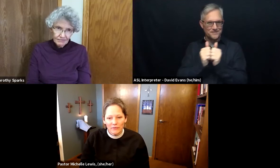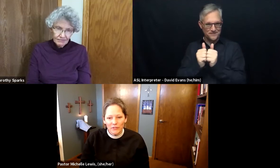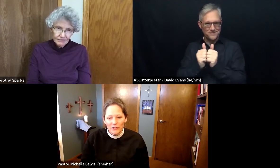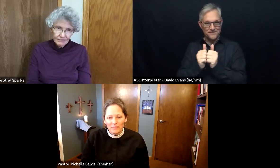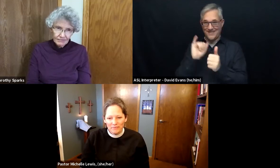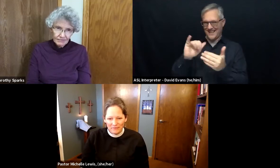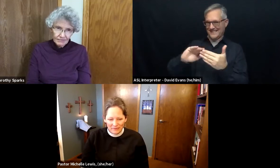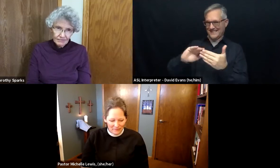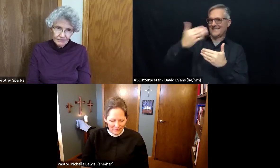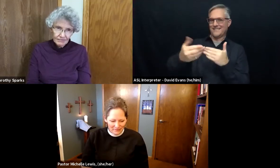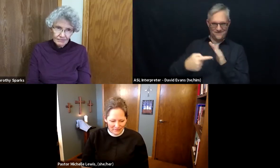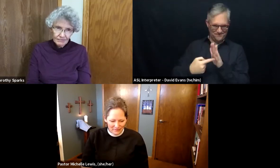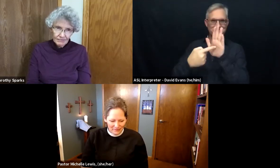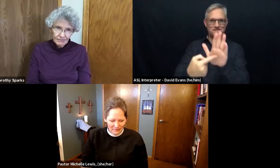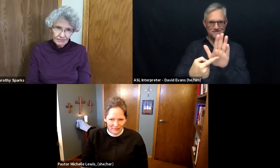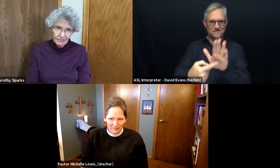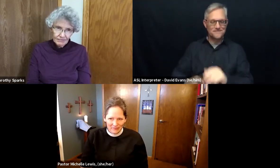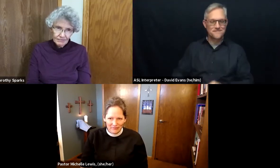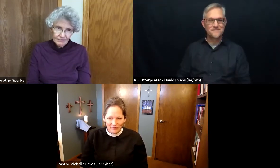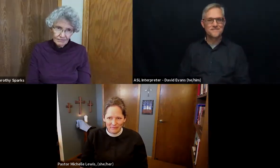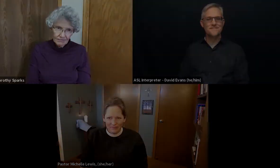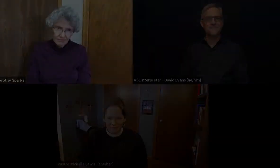next in worship.